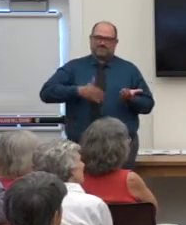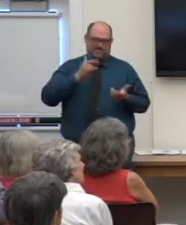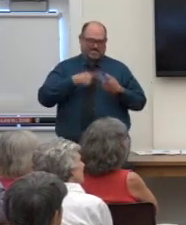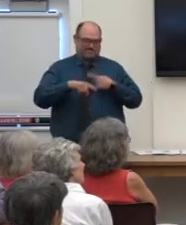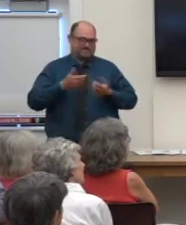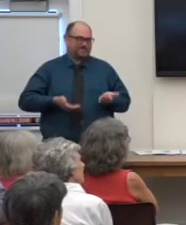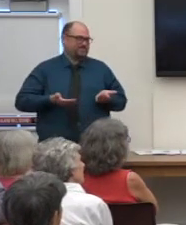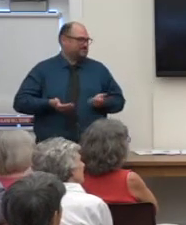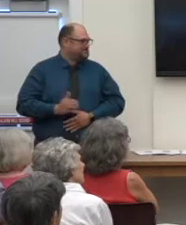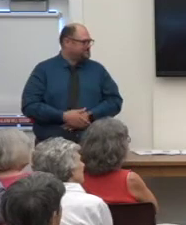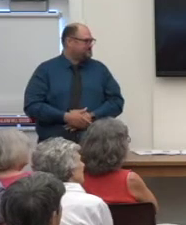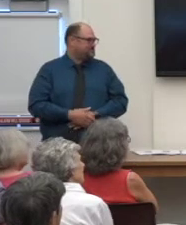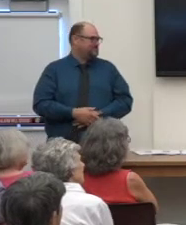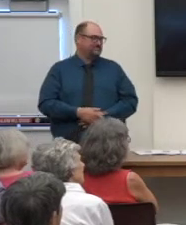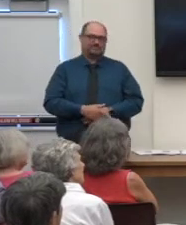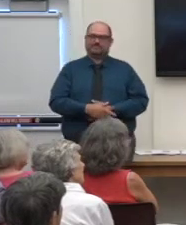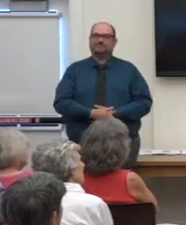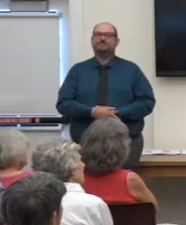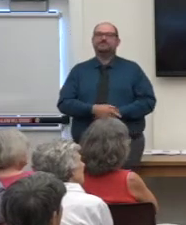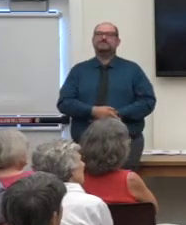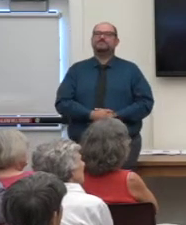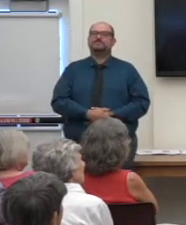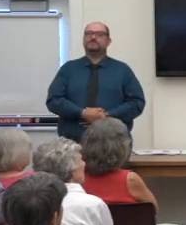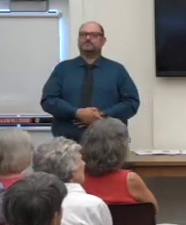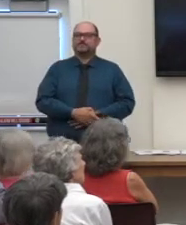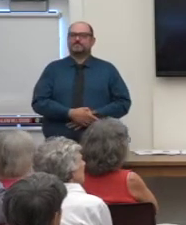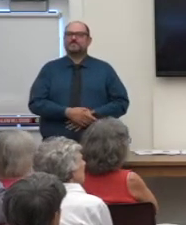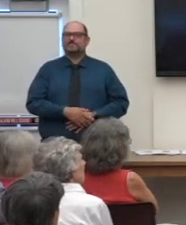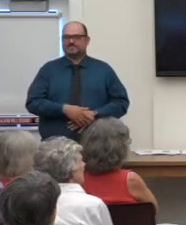The signs for spades, diamonds, hearts, and clubs you already saw. Yeah.